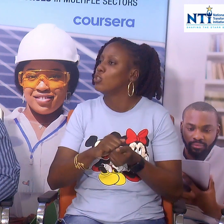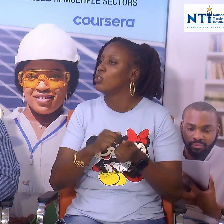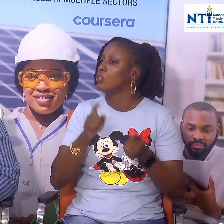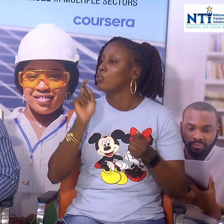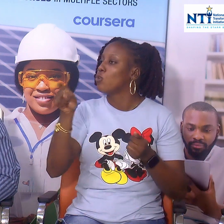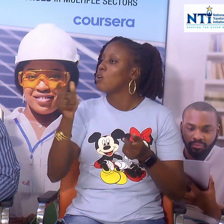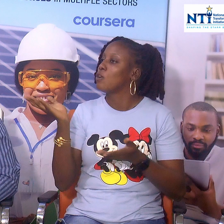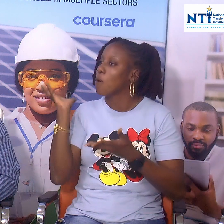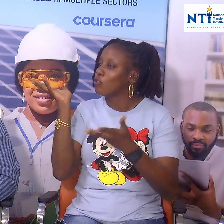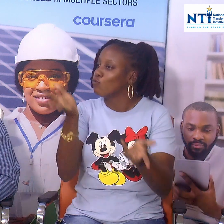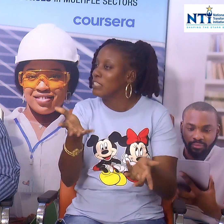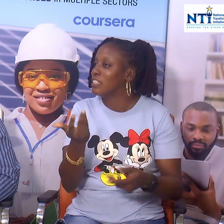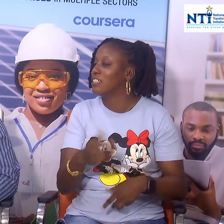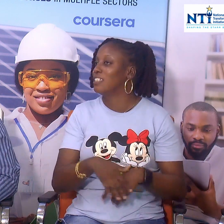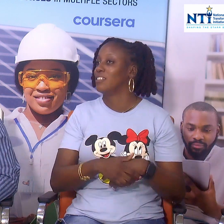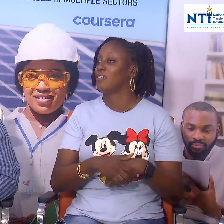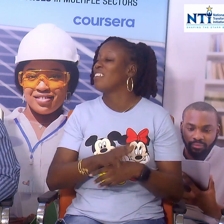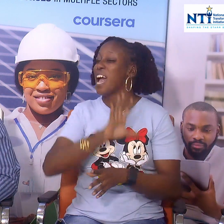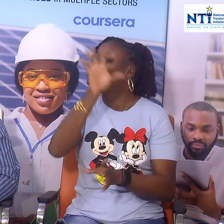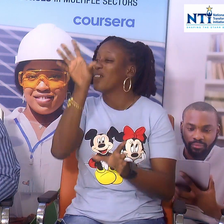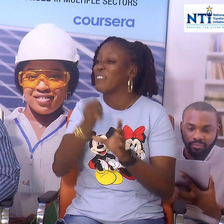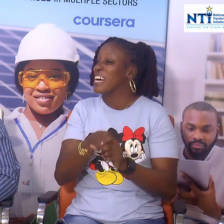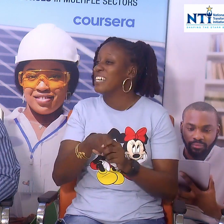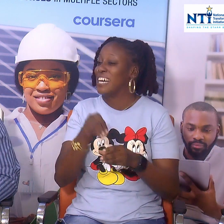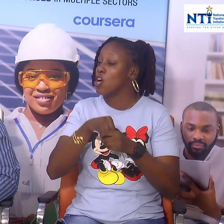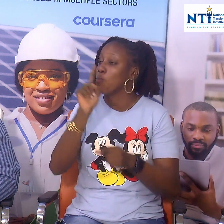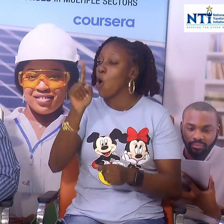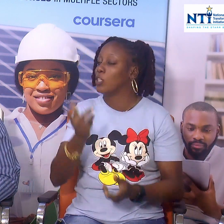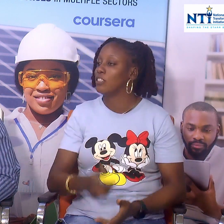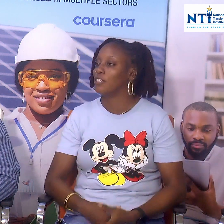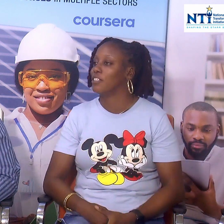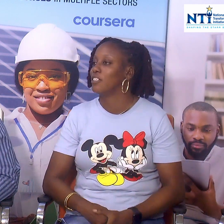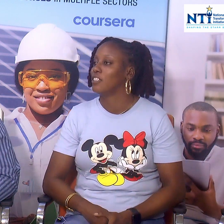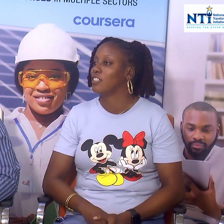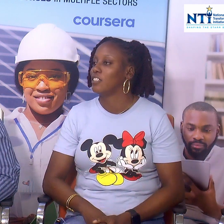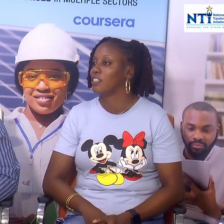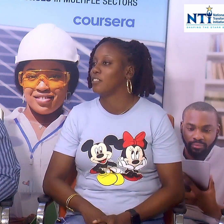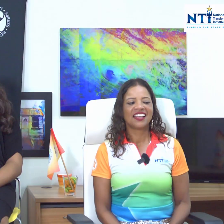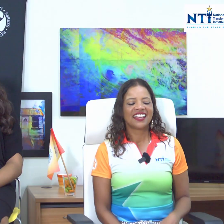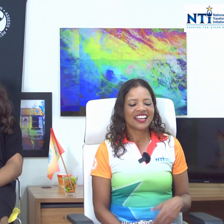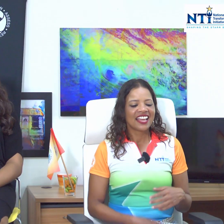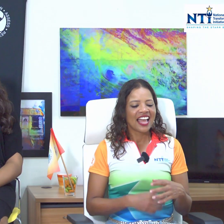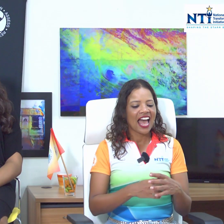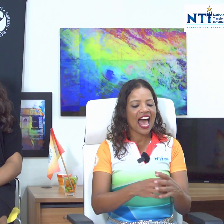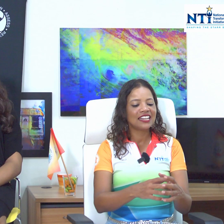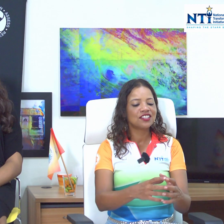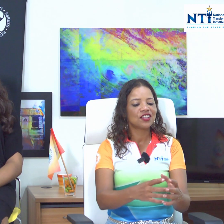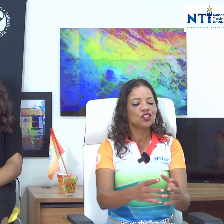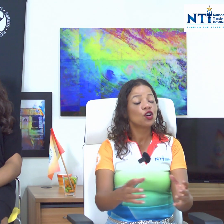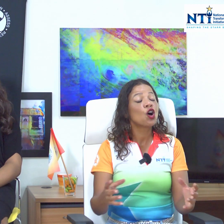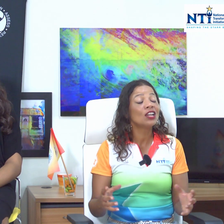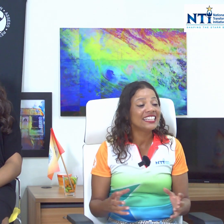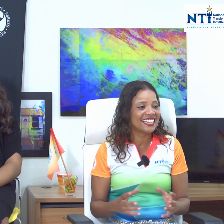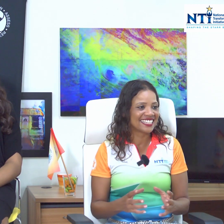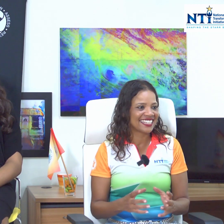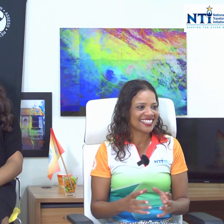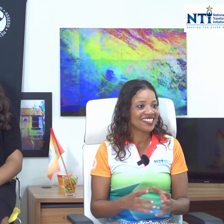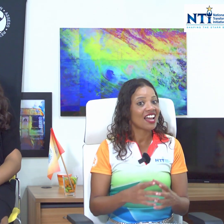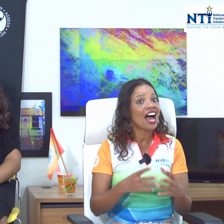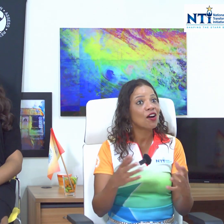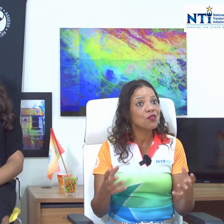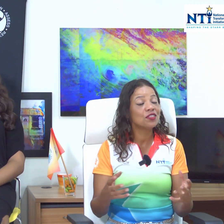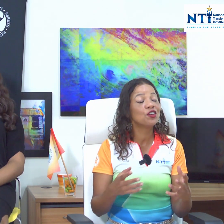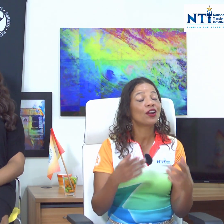have to wash some of the dishes, bring them out. Everything is involved. I do it all. And your